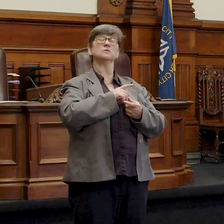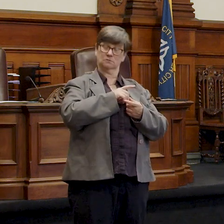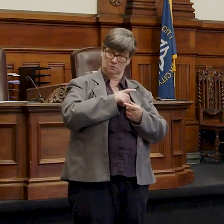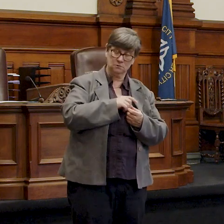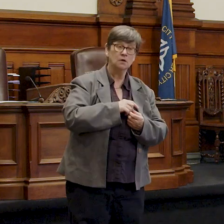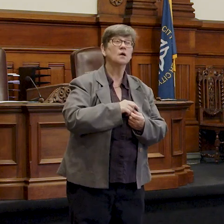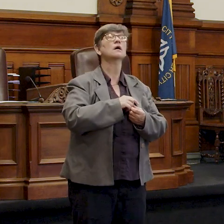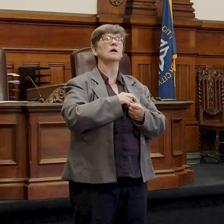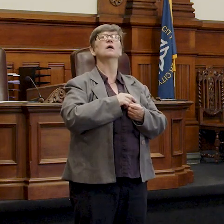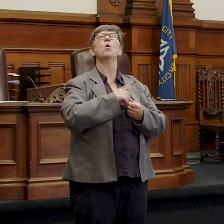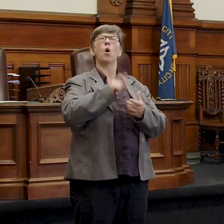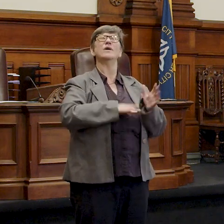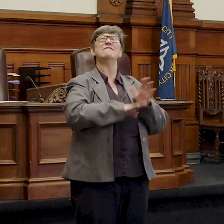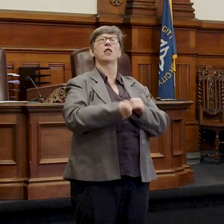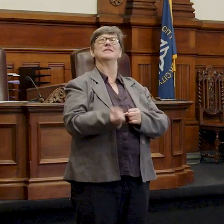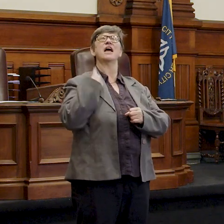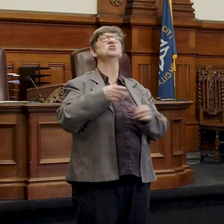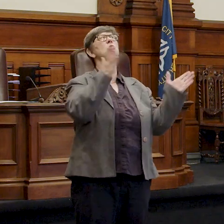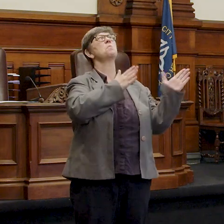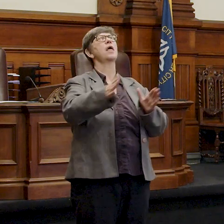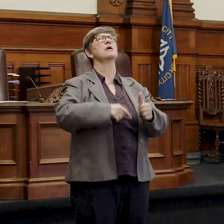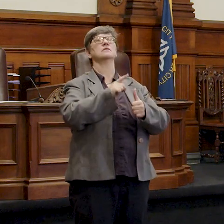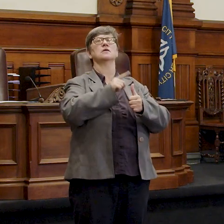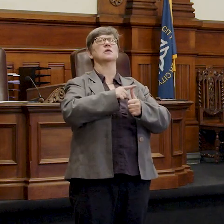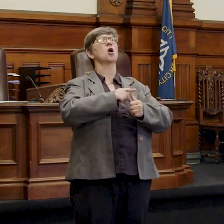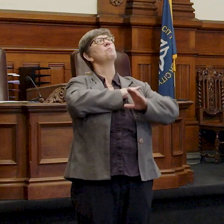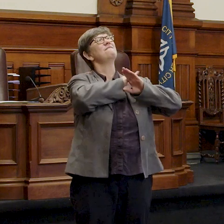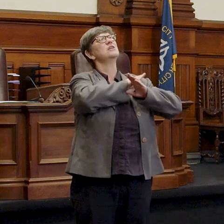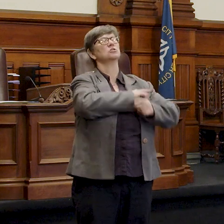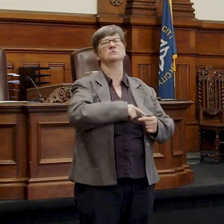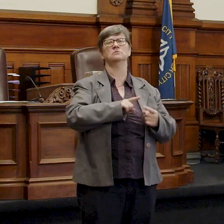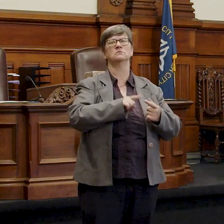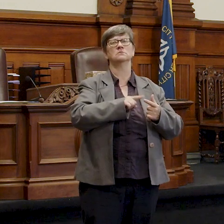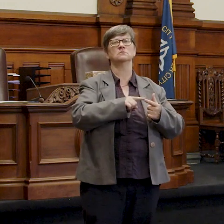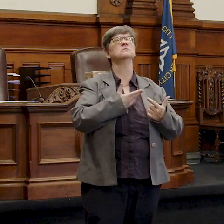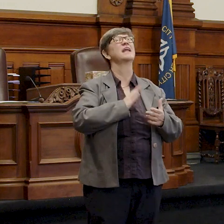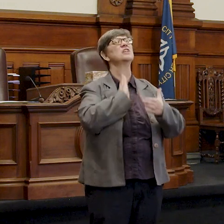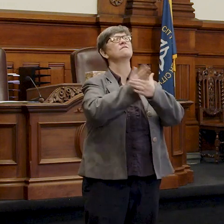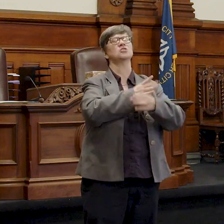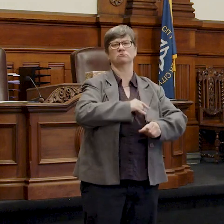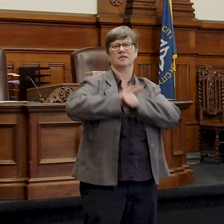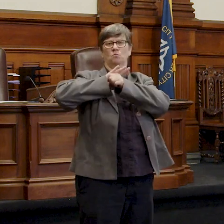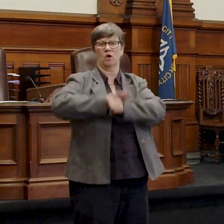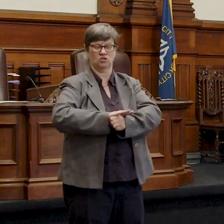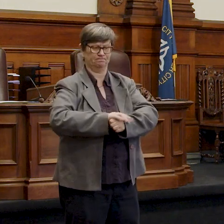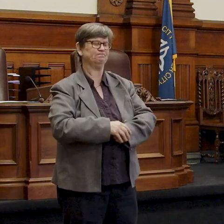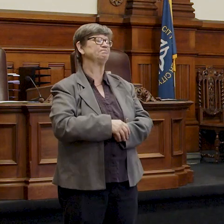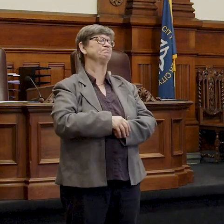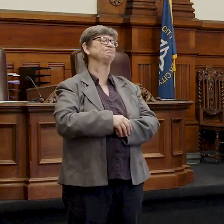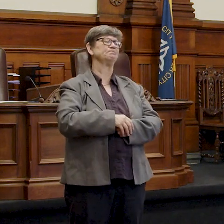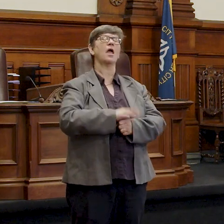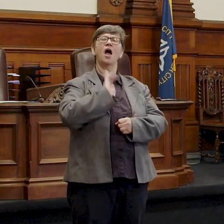strategy: prevention, intervention, and suppression. The Guaranteed Basic Income Pilot Program is a good example of how we're advancing our